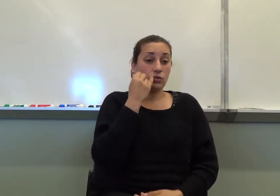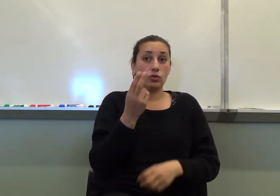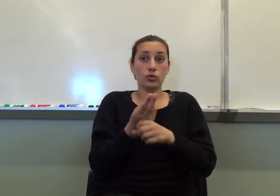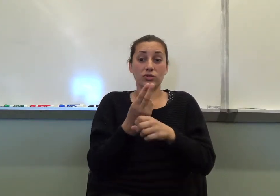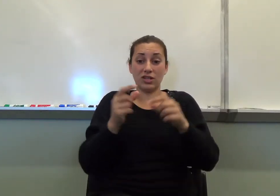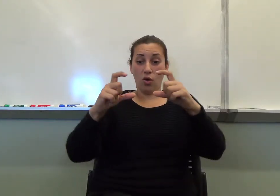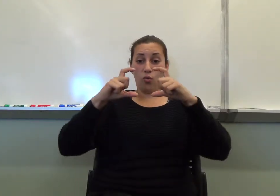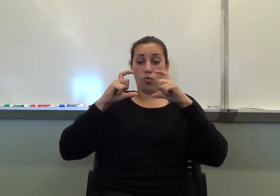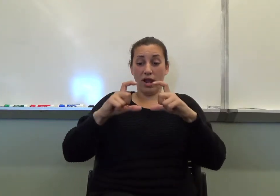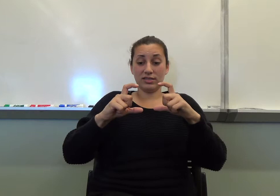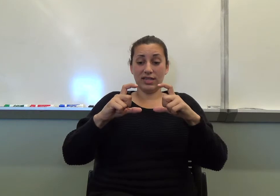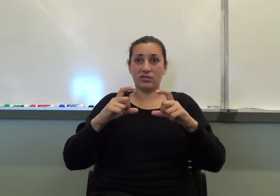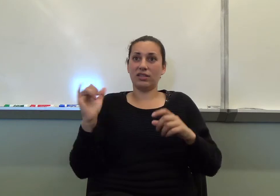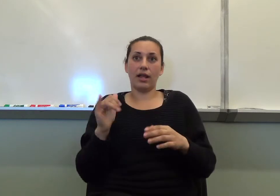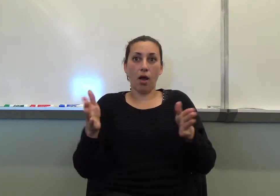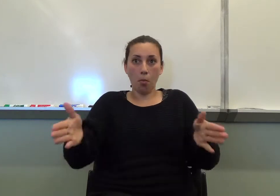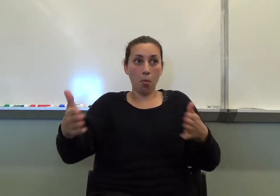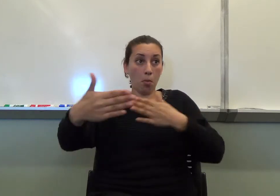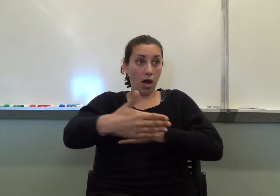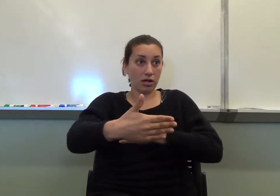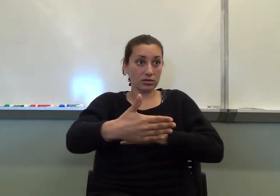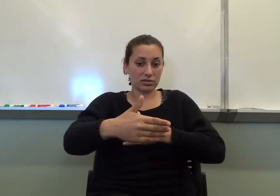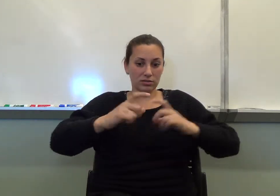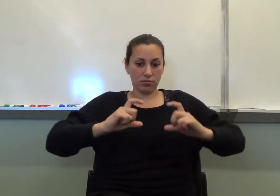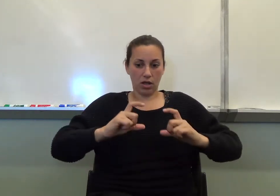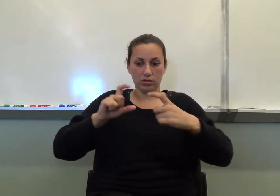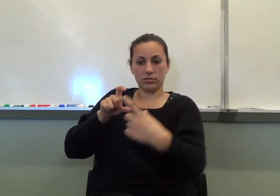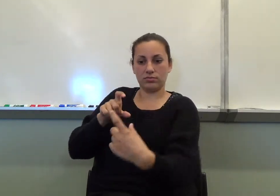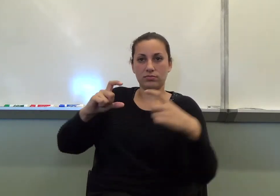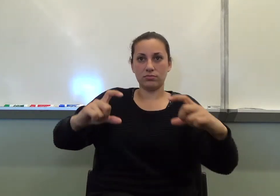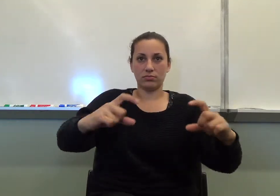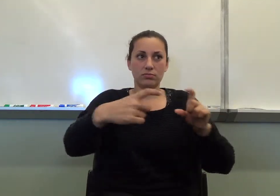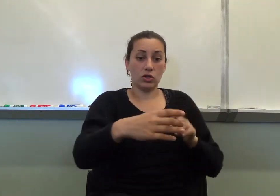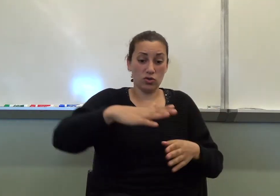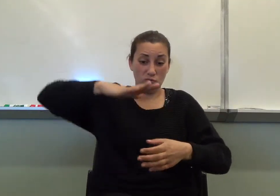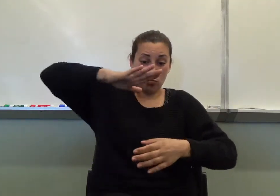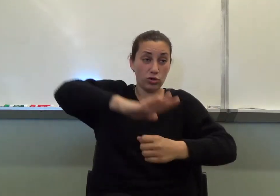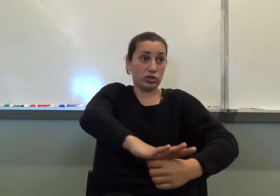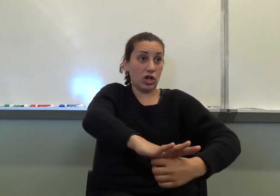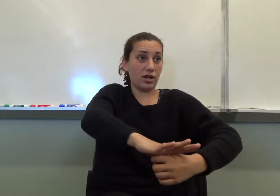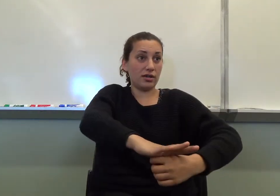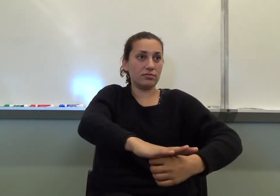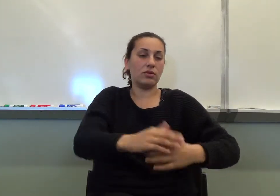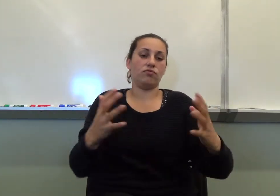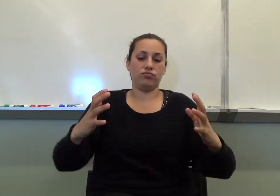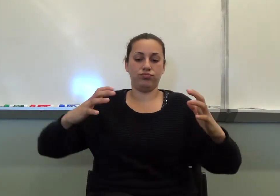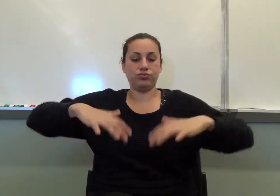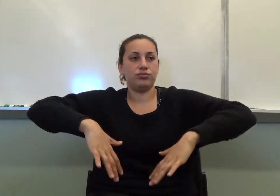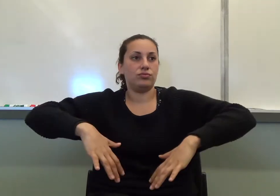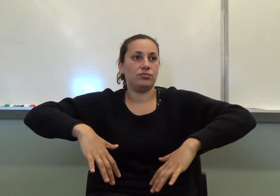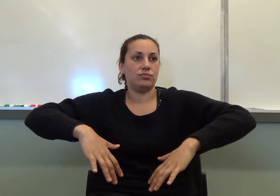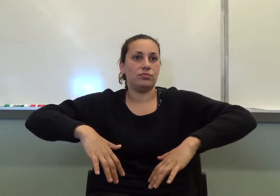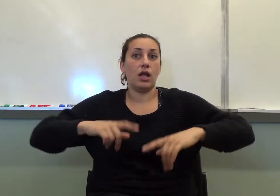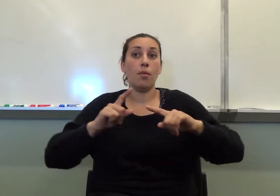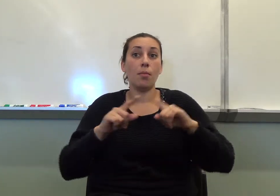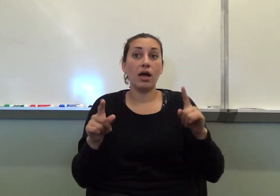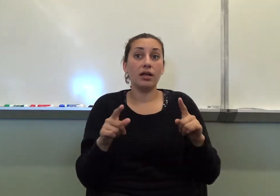know, just a box, that's all, just a frame, you push on it, it'll fall down. Make the same thing, but make it a